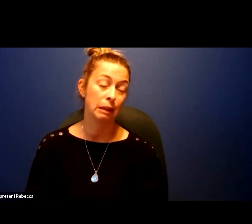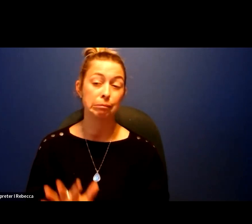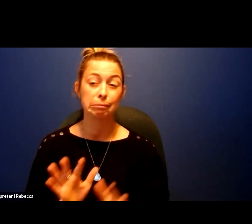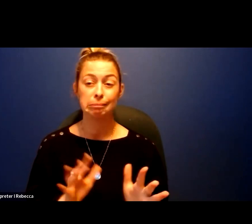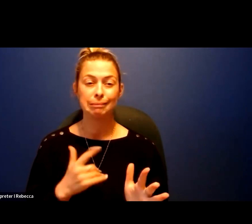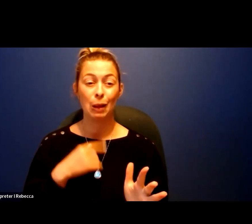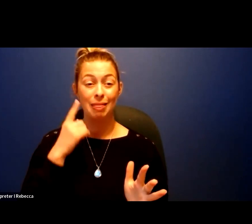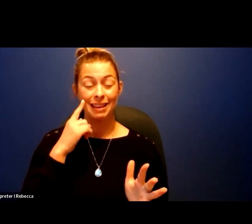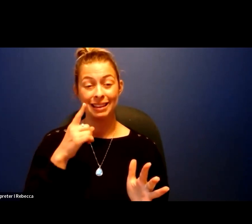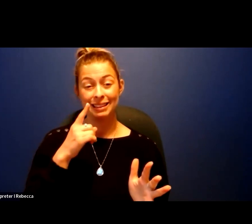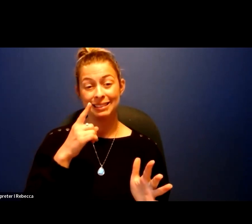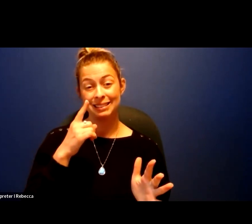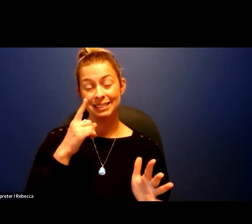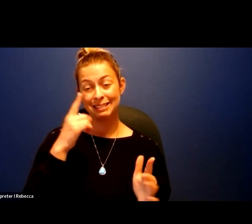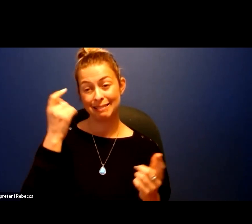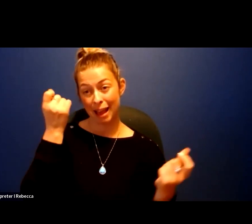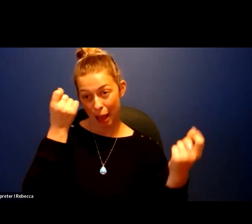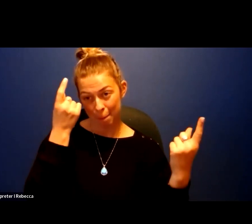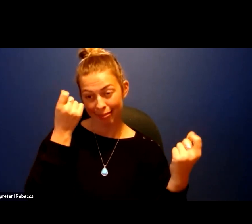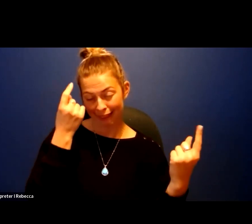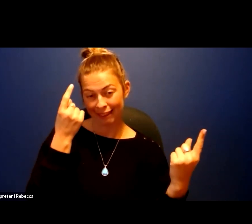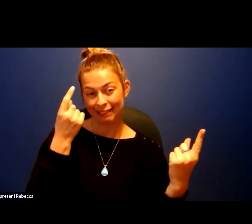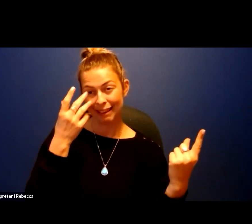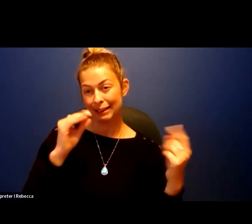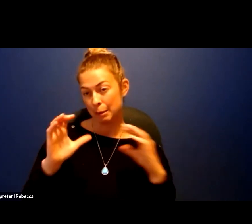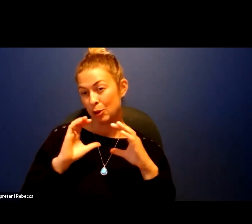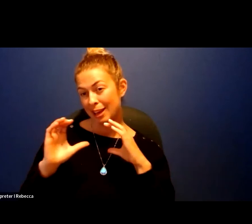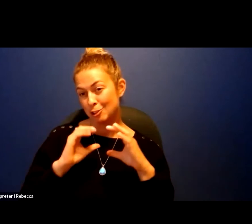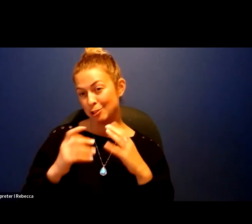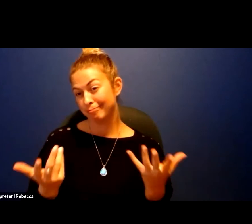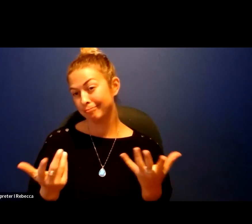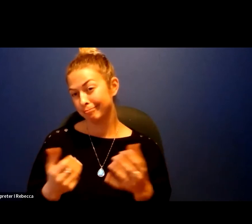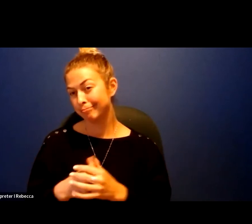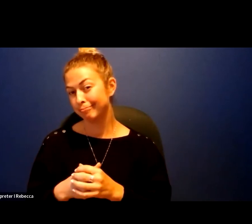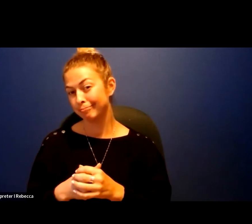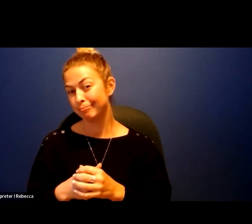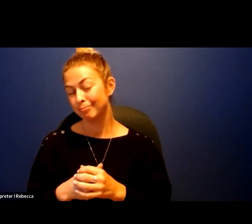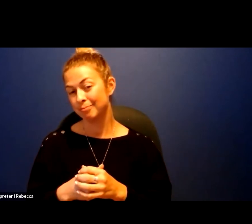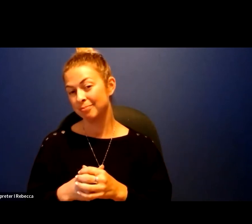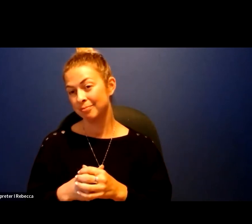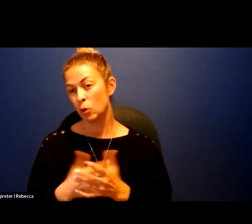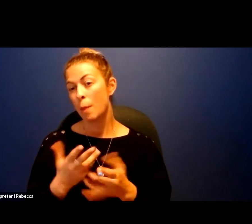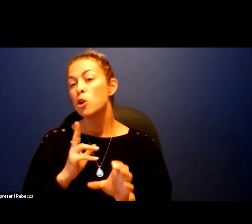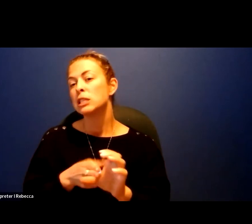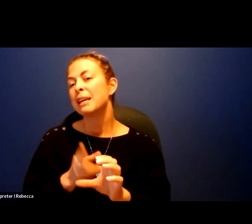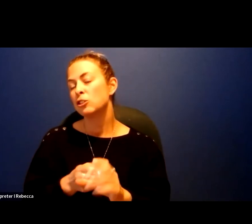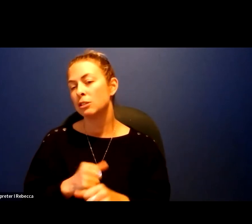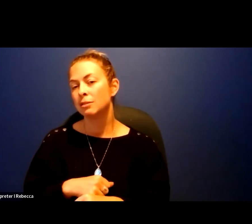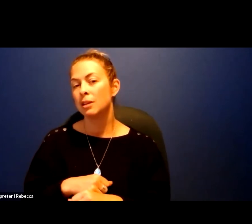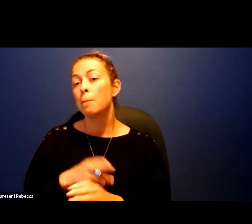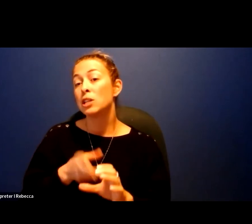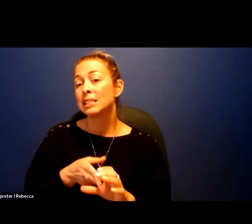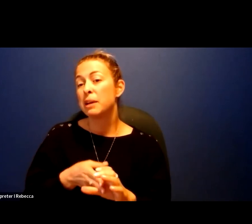and participation. So go with. I know. So we'll say participation or participation